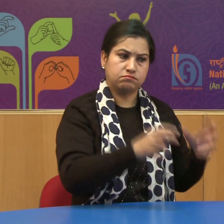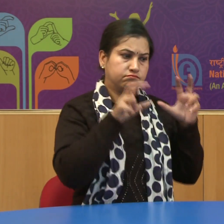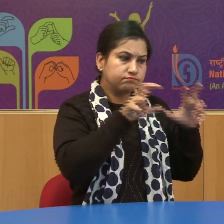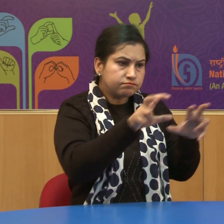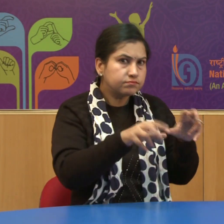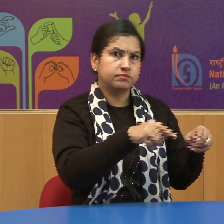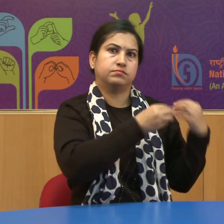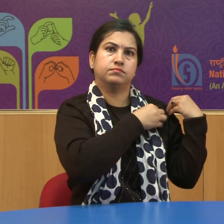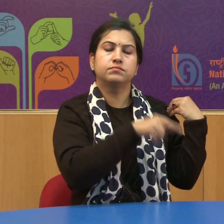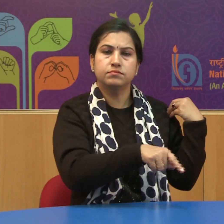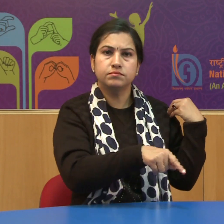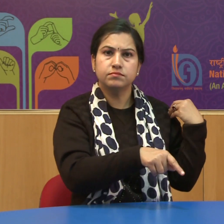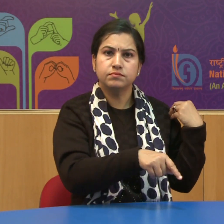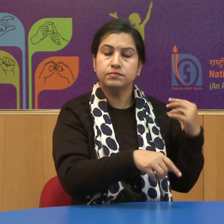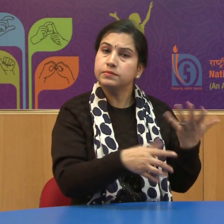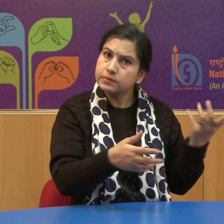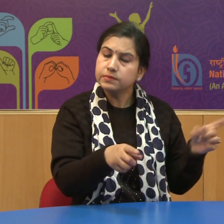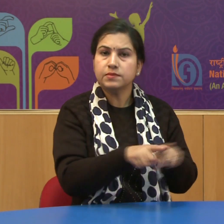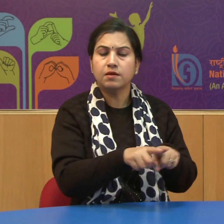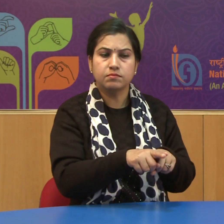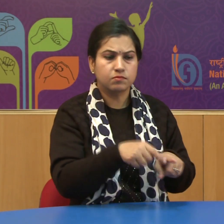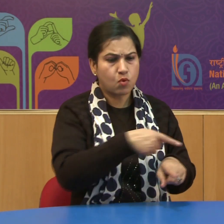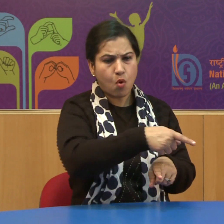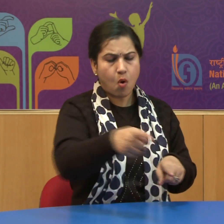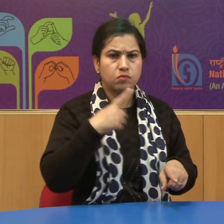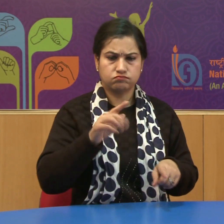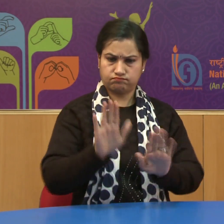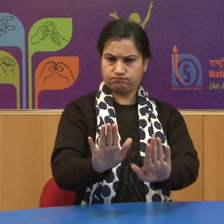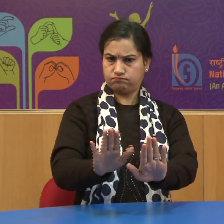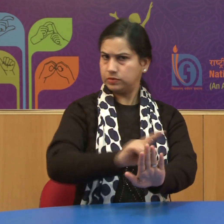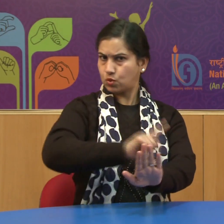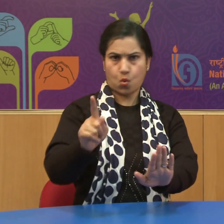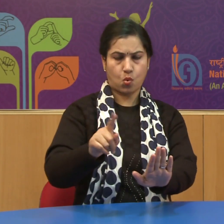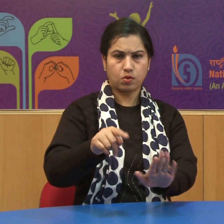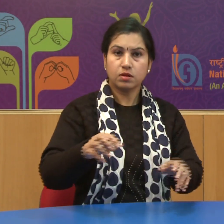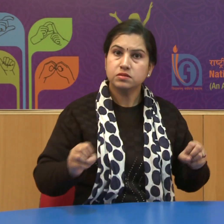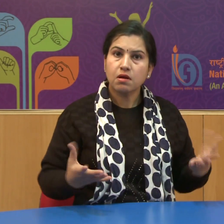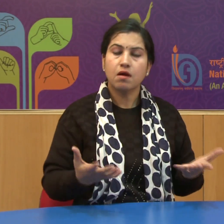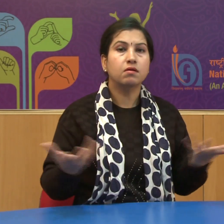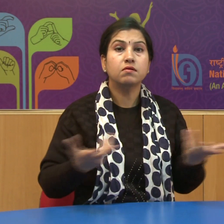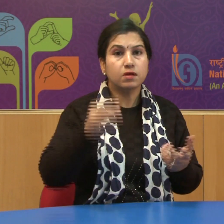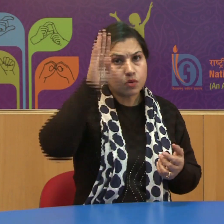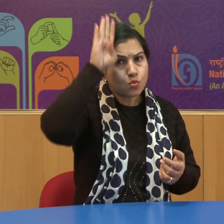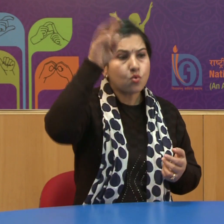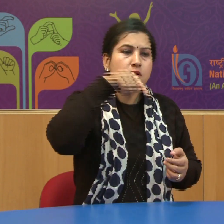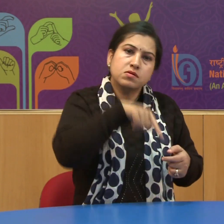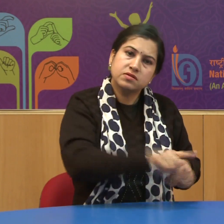In short, we can say that the resistance movements were started by rulers who had